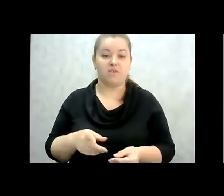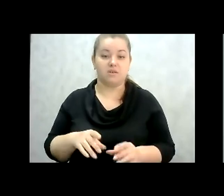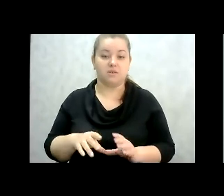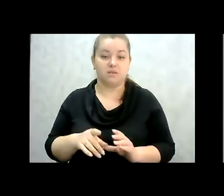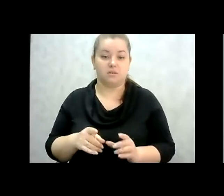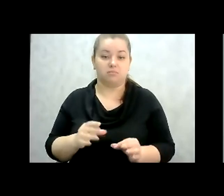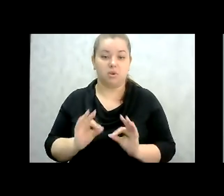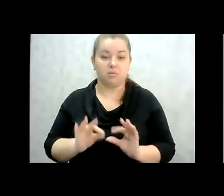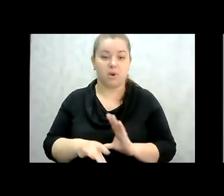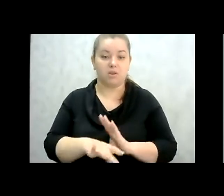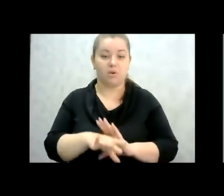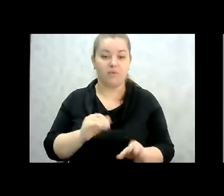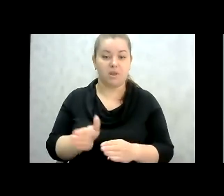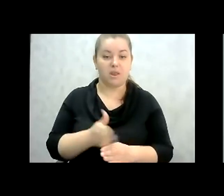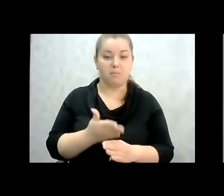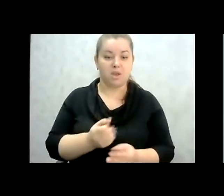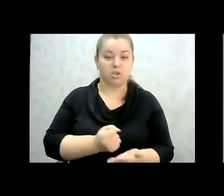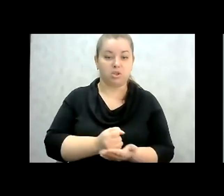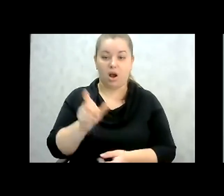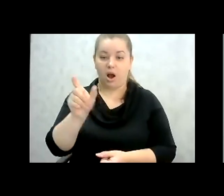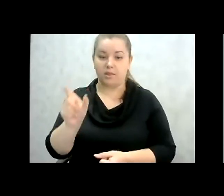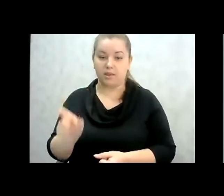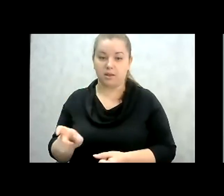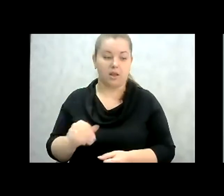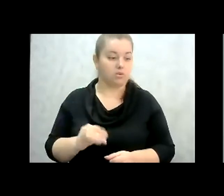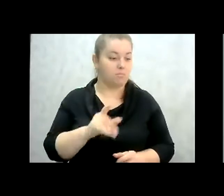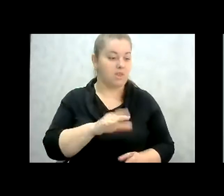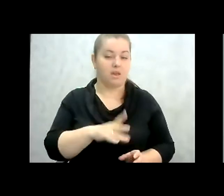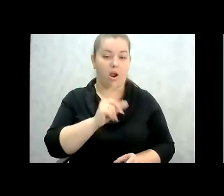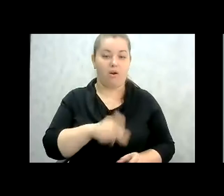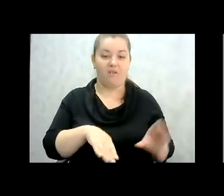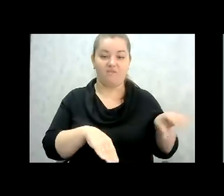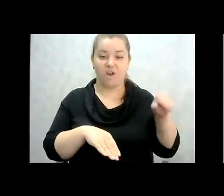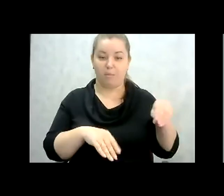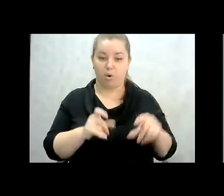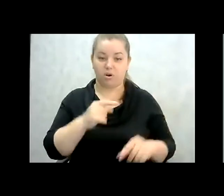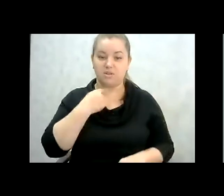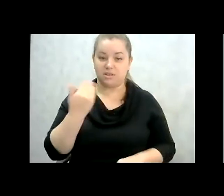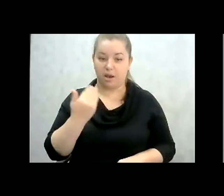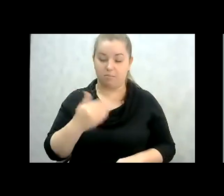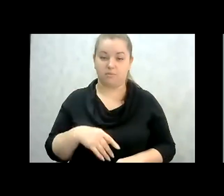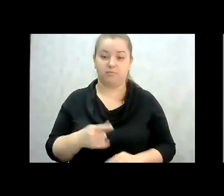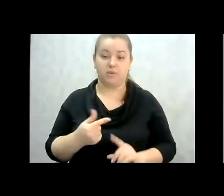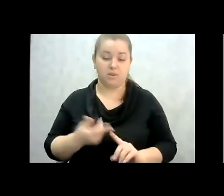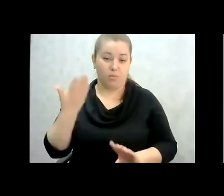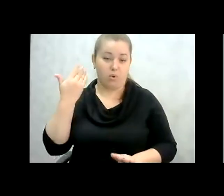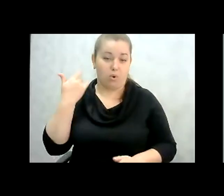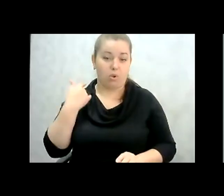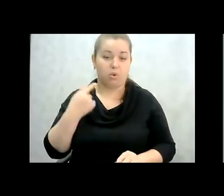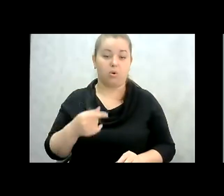for a proper linkage between a councillor and his or her elector.